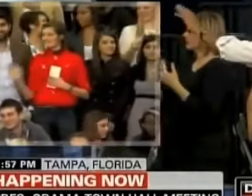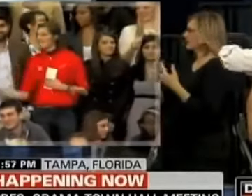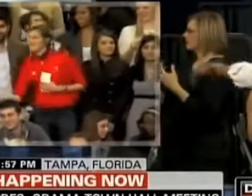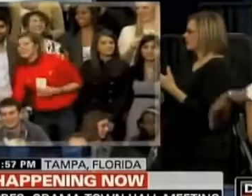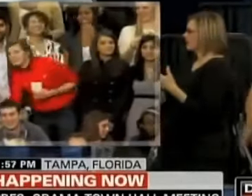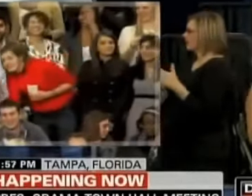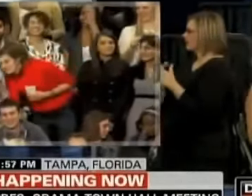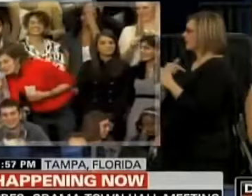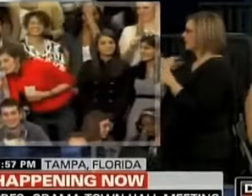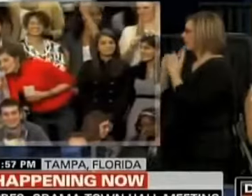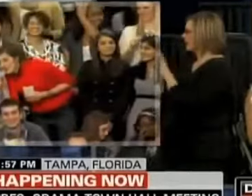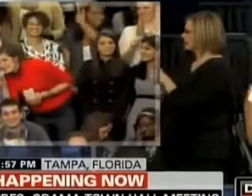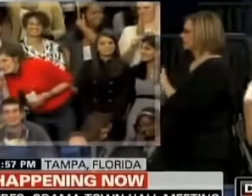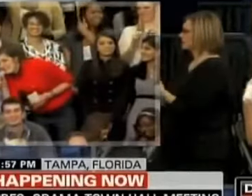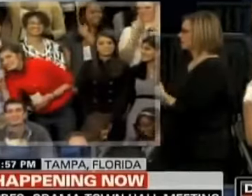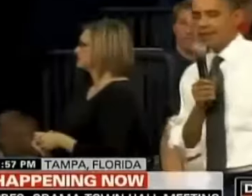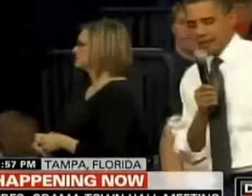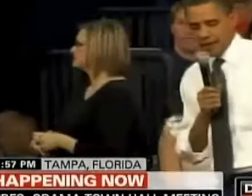question.